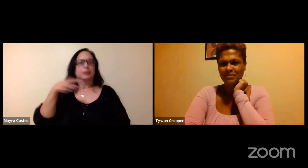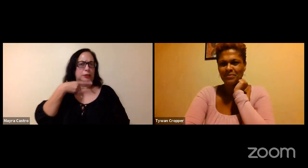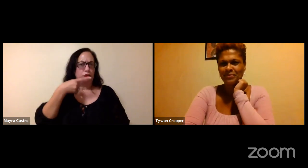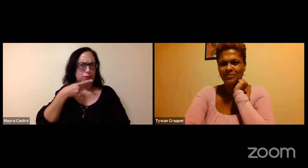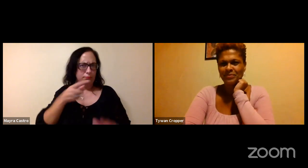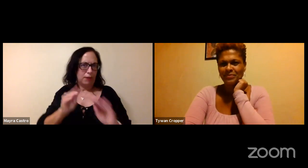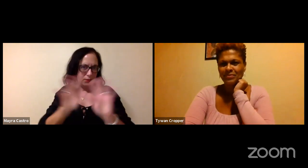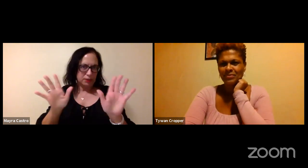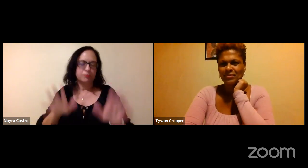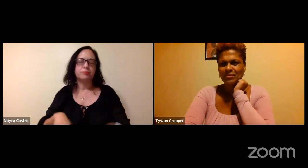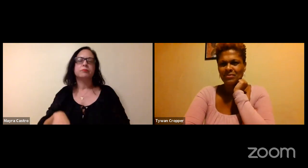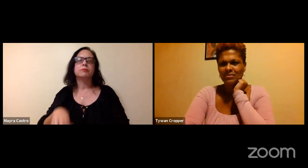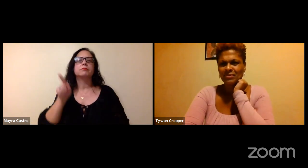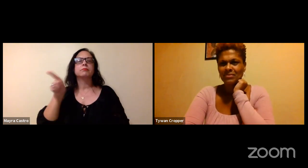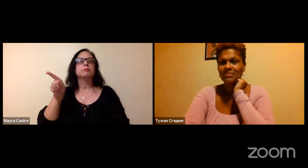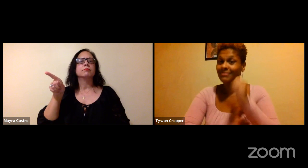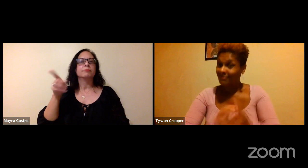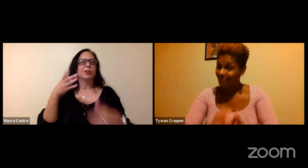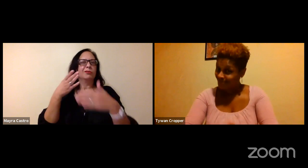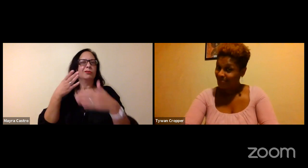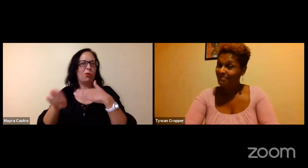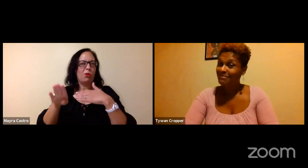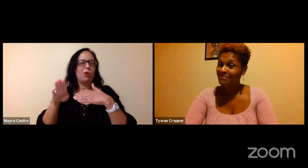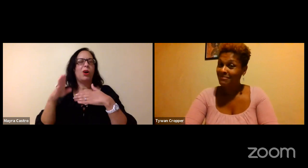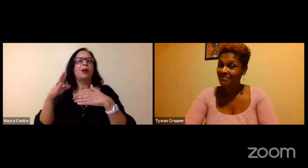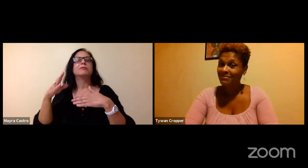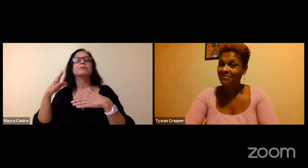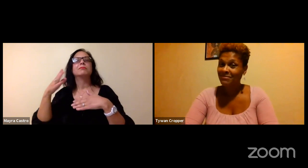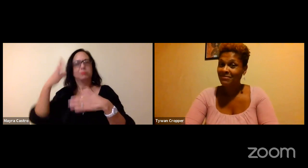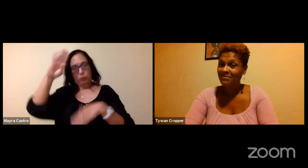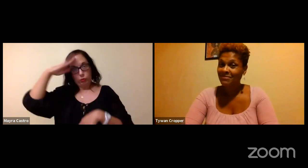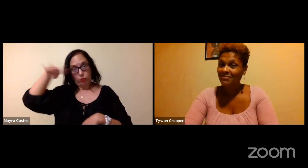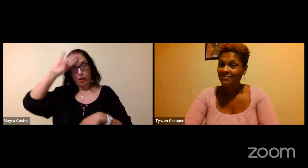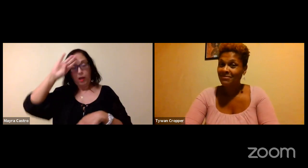my experiences growing up. Mom and dad were hearing,